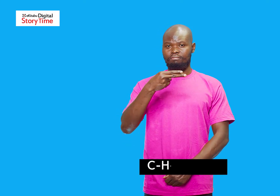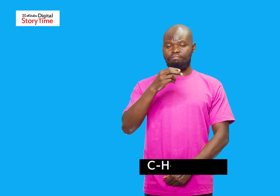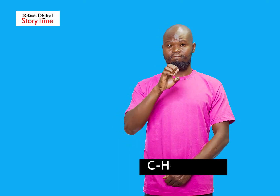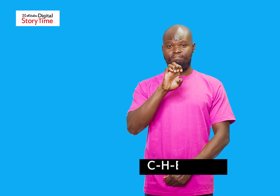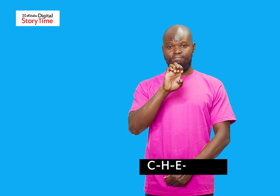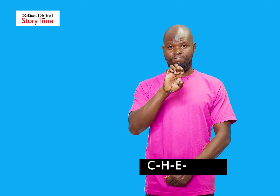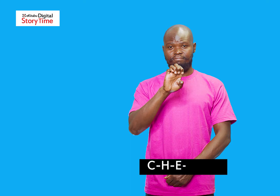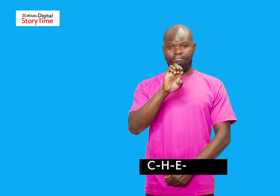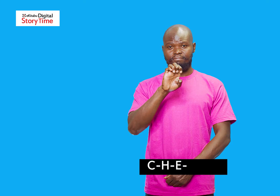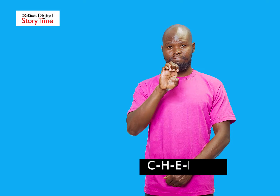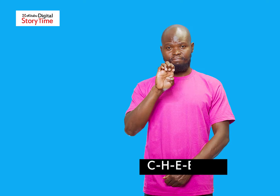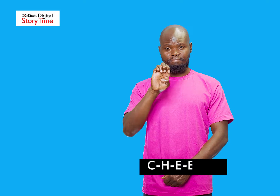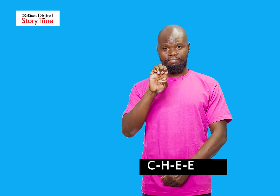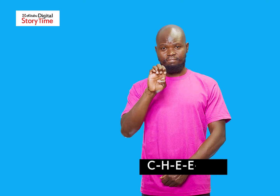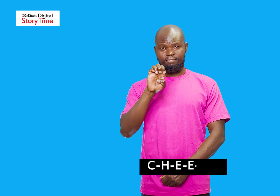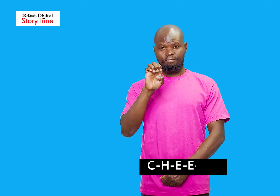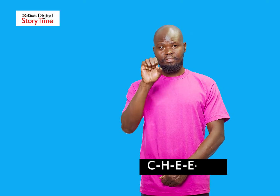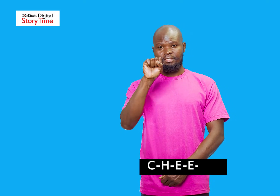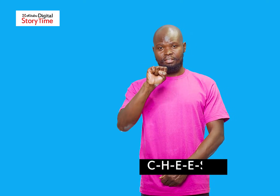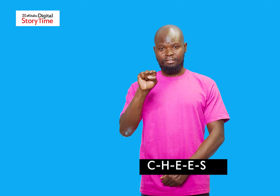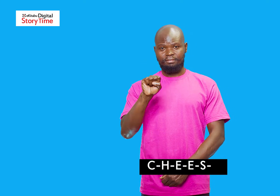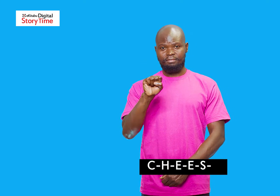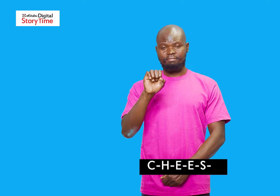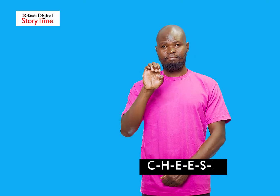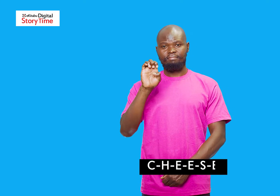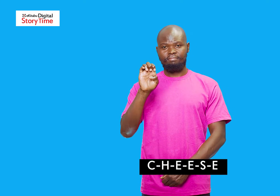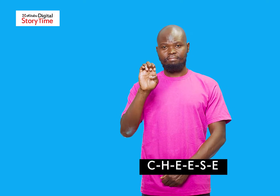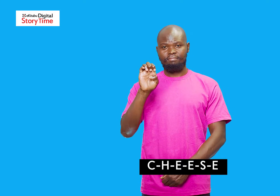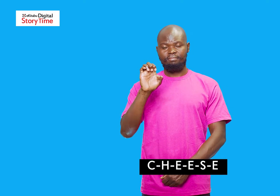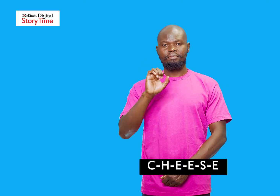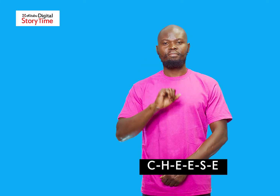H E E S E.